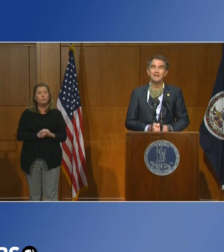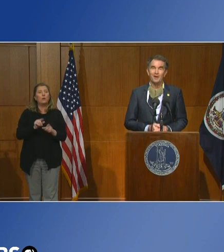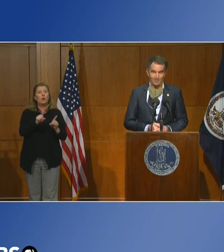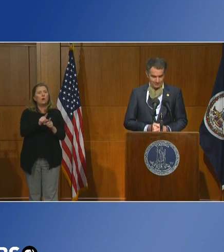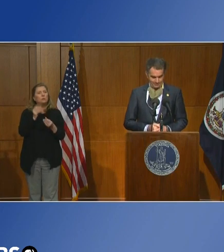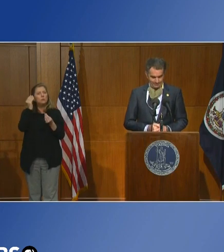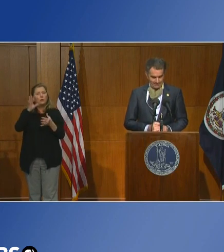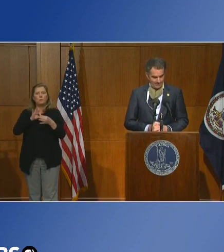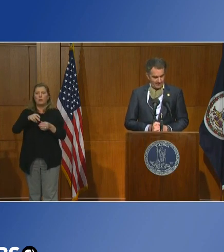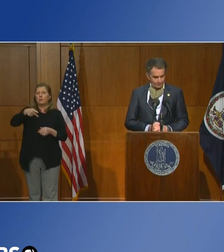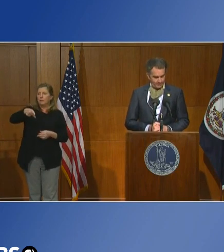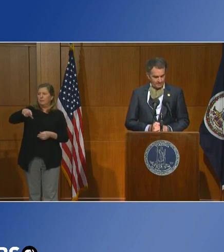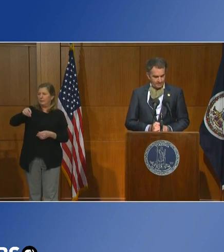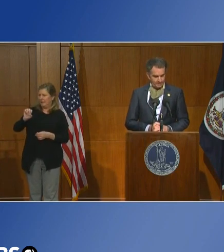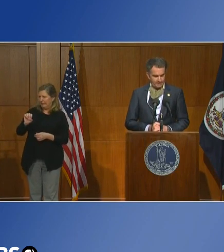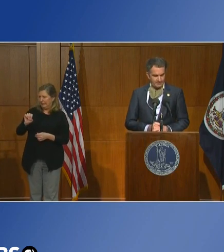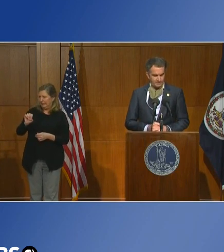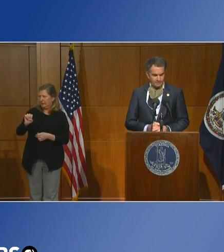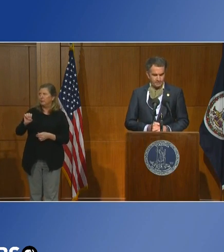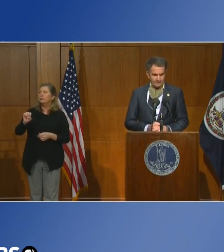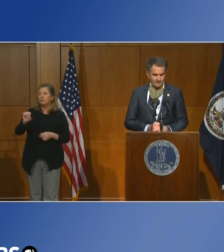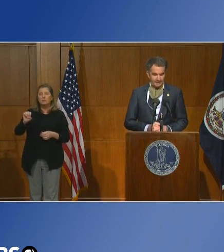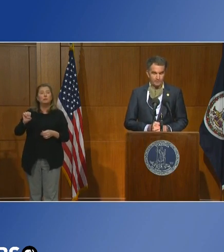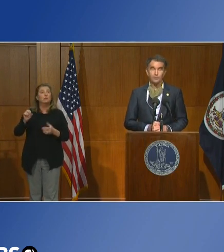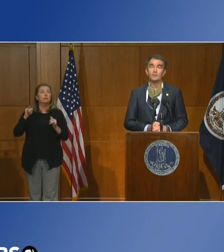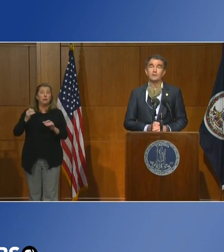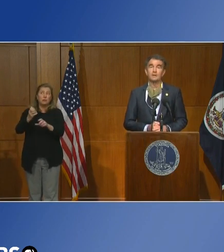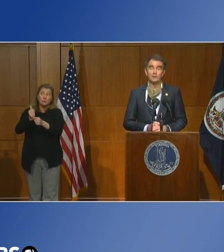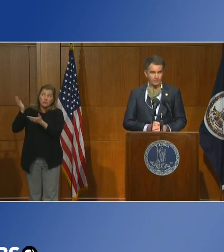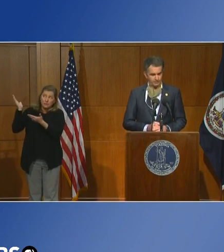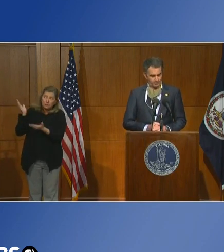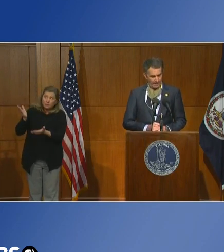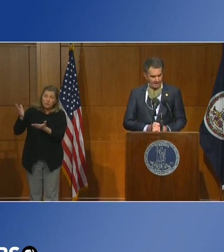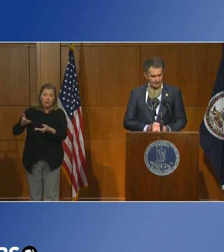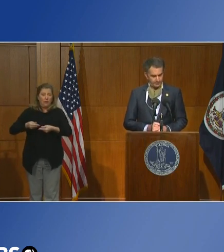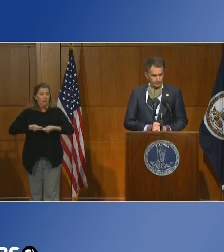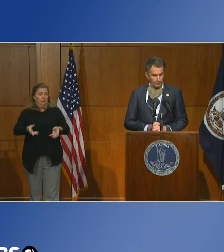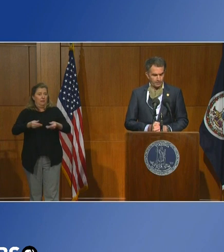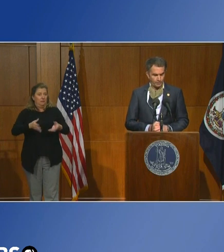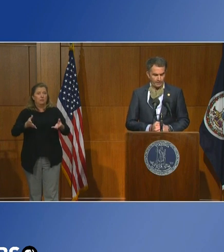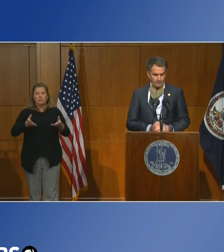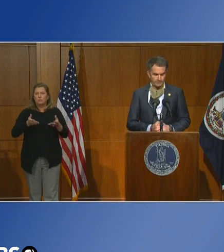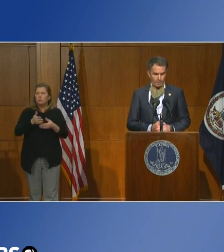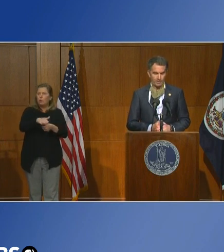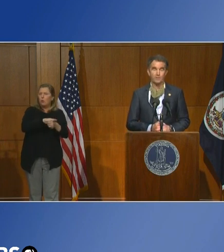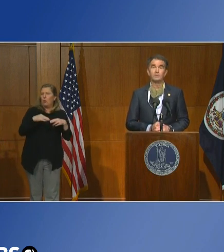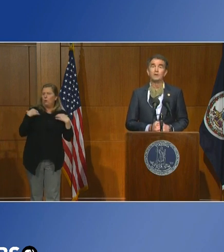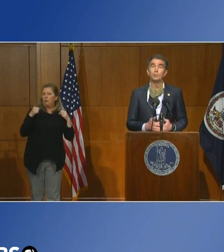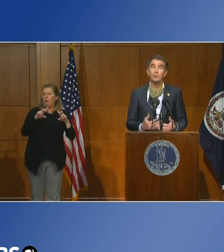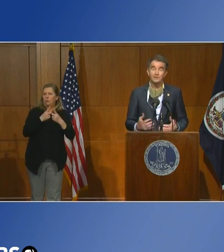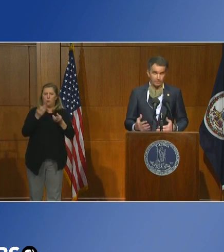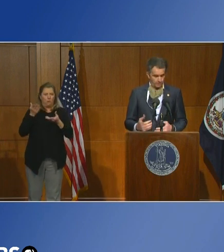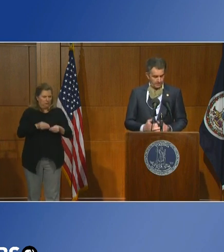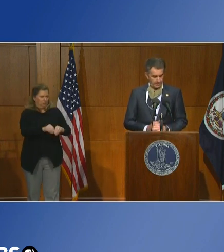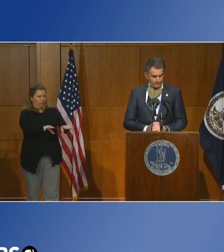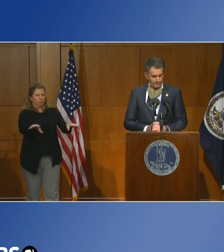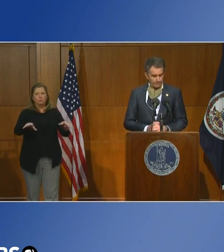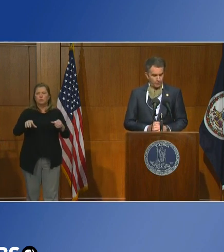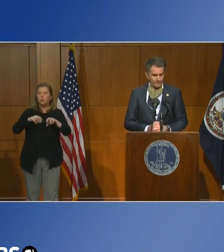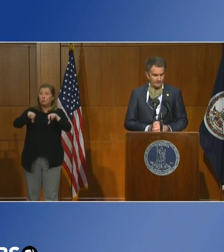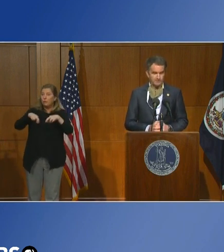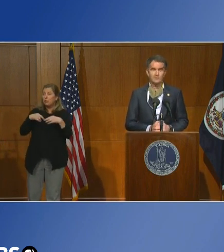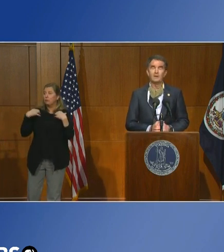PPE numbers. As we continue to get shipments in and distribute those supplies through our local health departments, regional